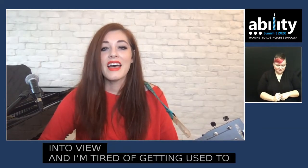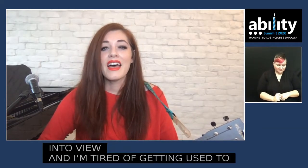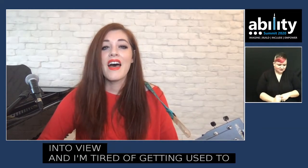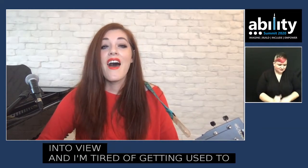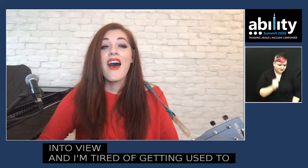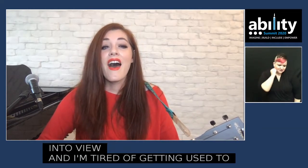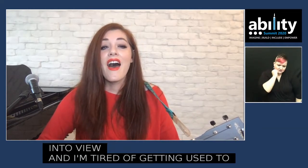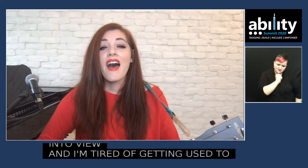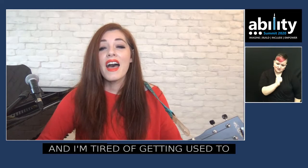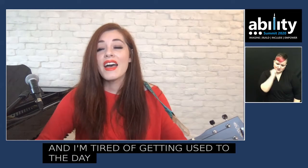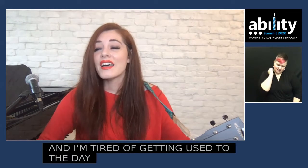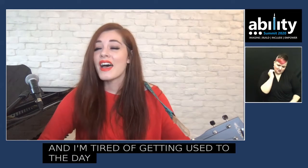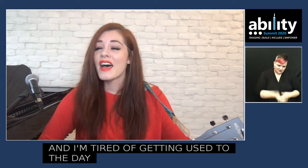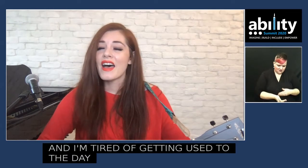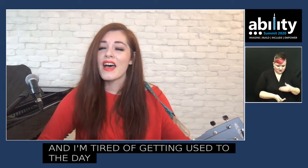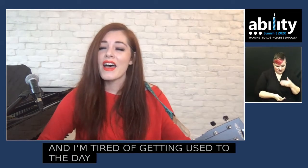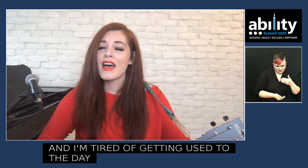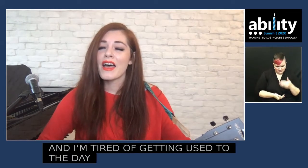the day.